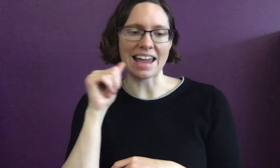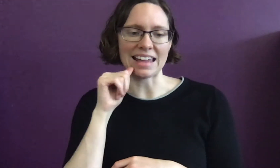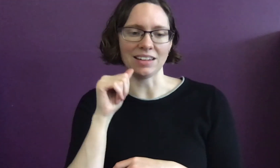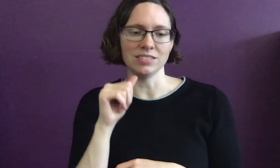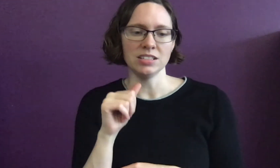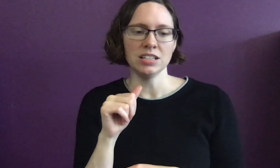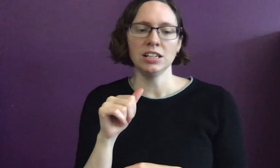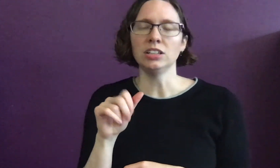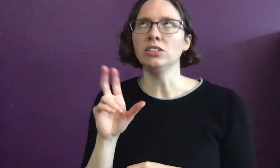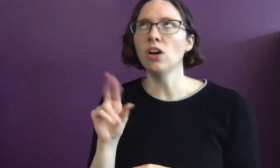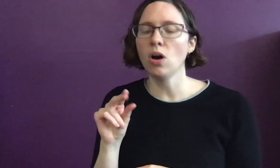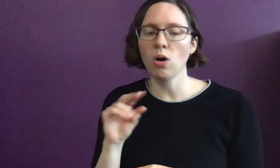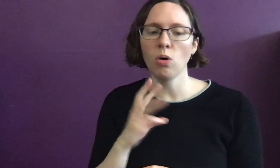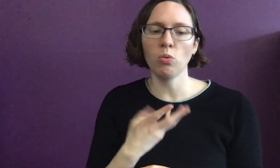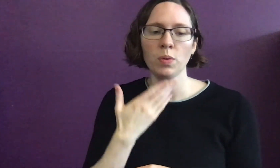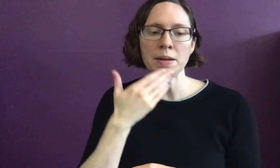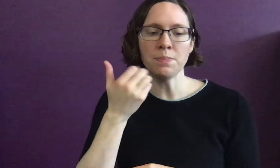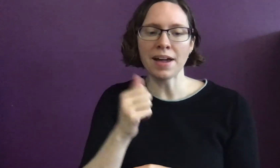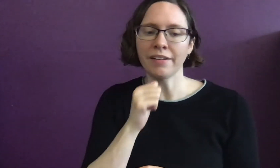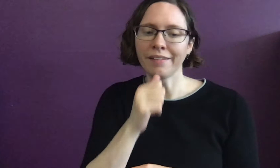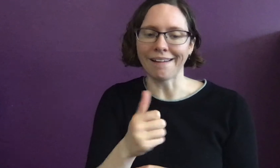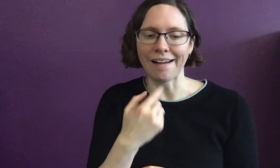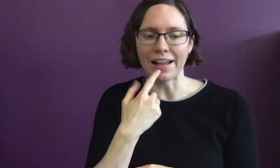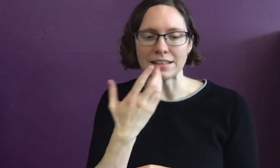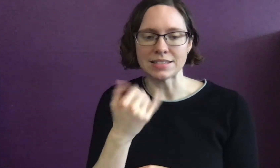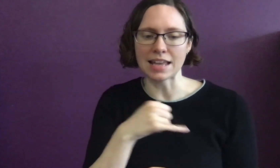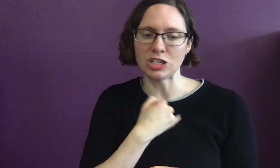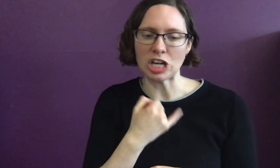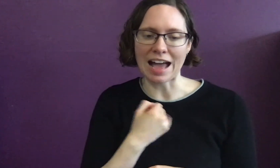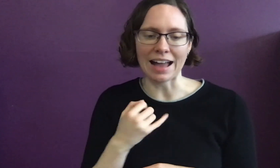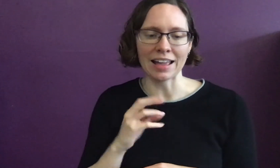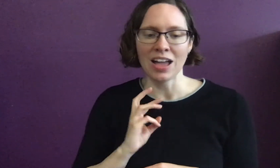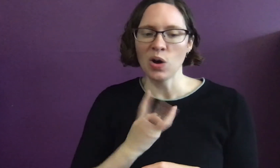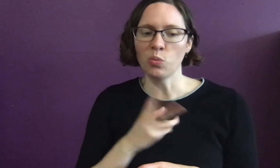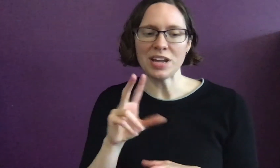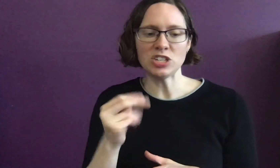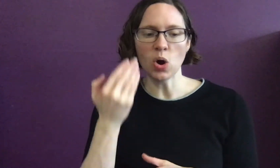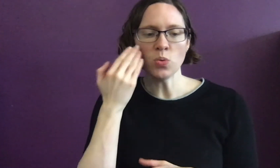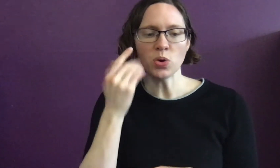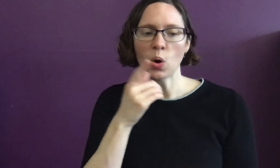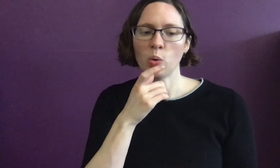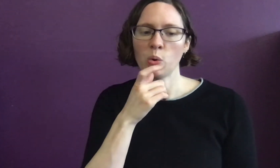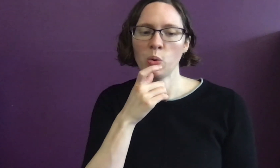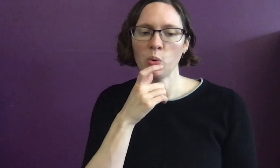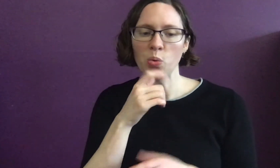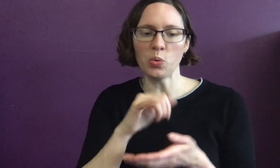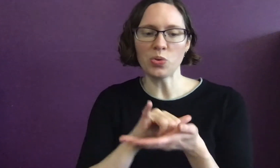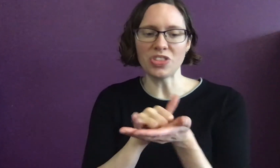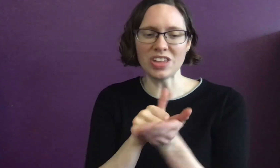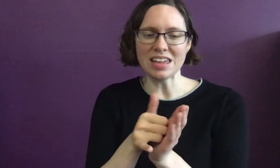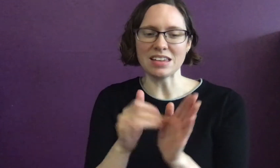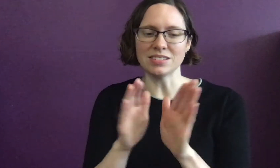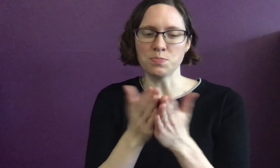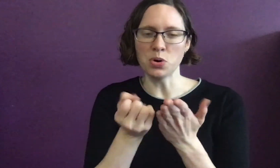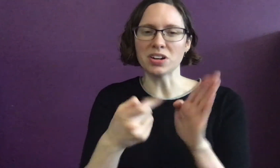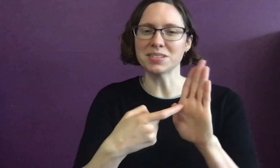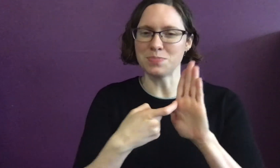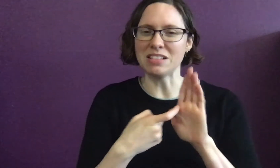Annie. "No, we better not," said Jack. "We don't know who these books